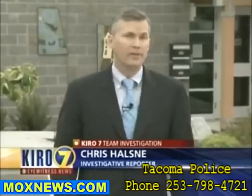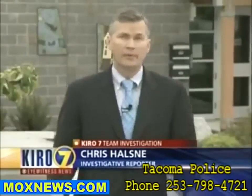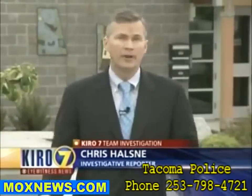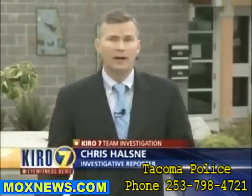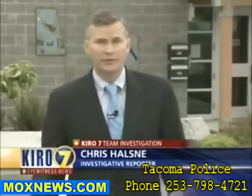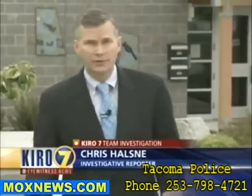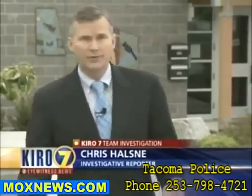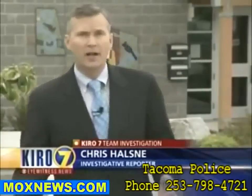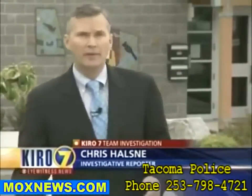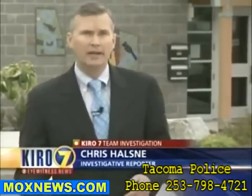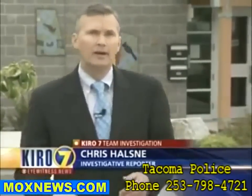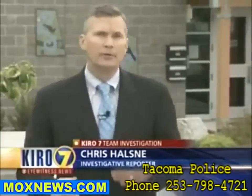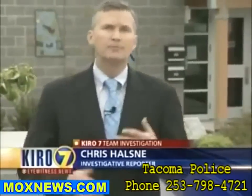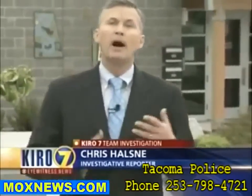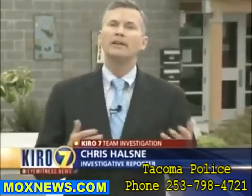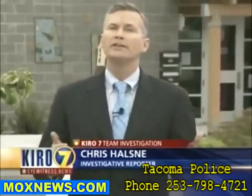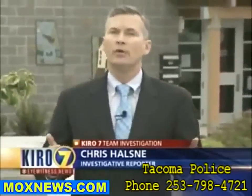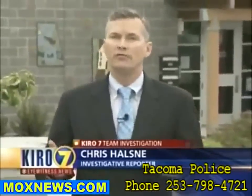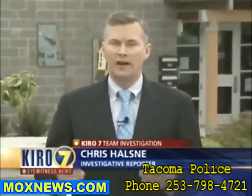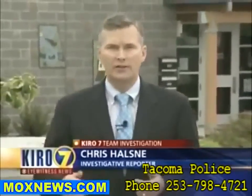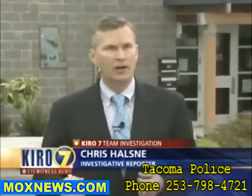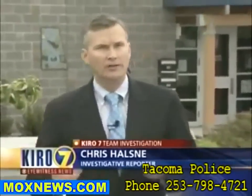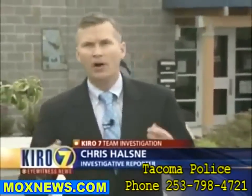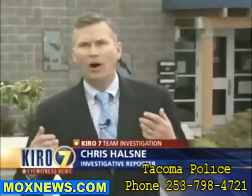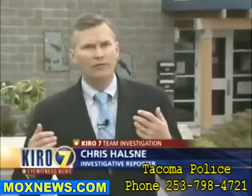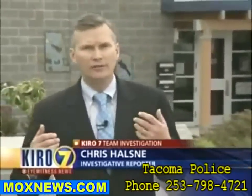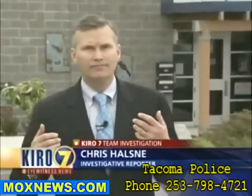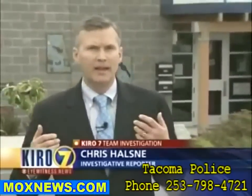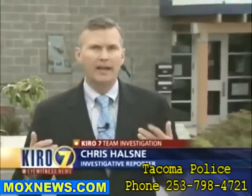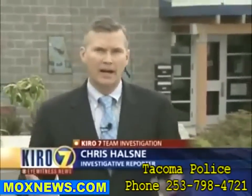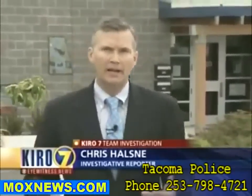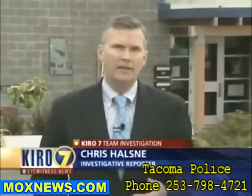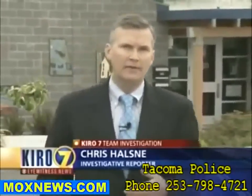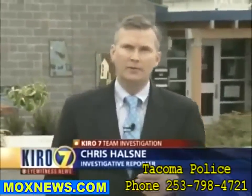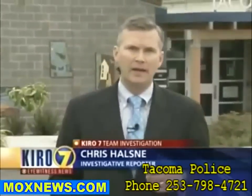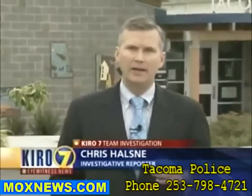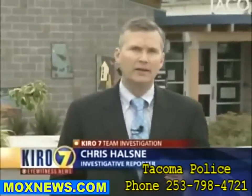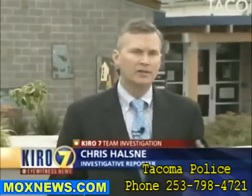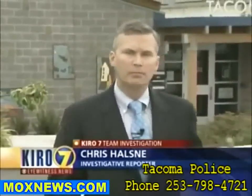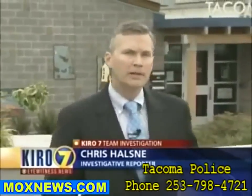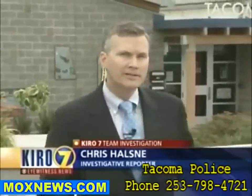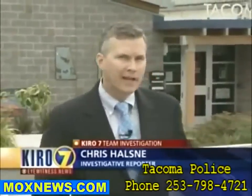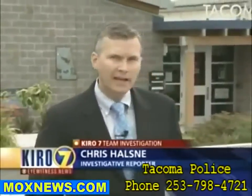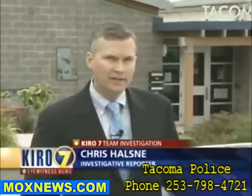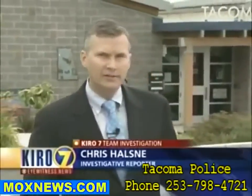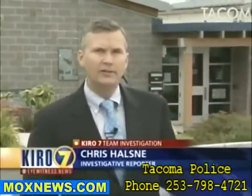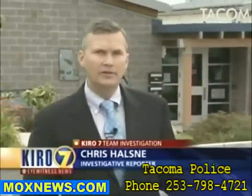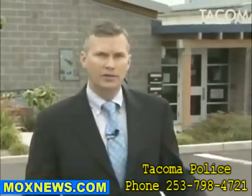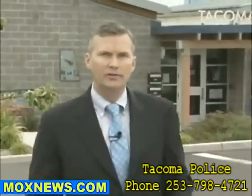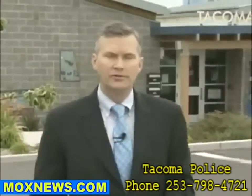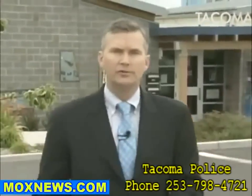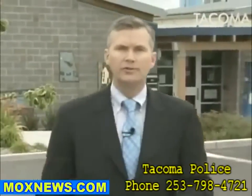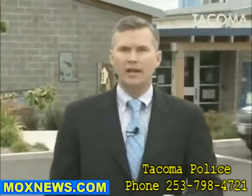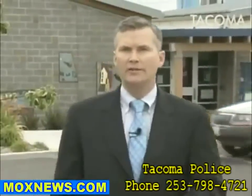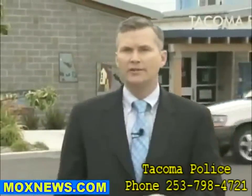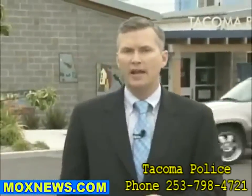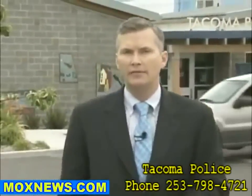Some veteran officers tell me responding to a fight call is often chaotic. They have to make split-second decisions to stay